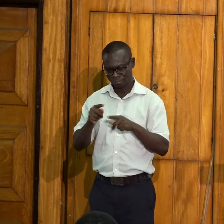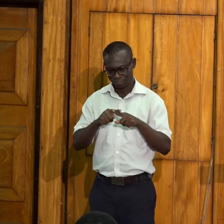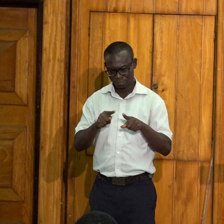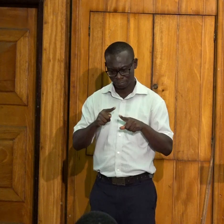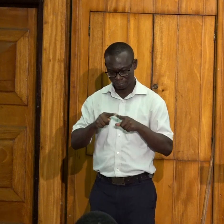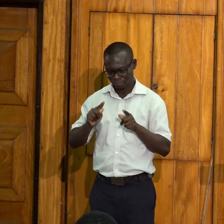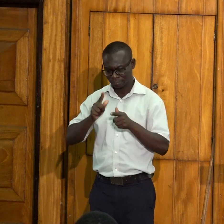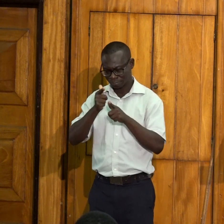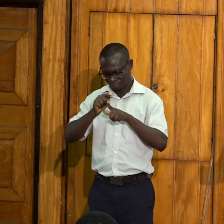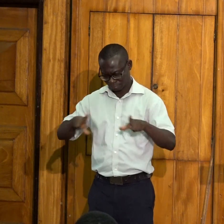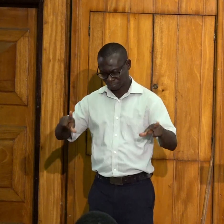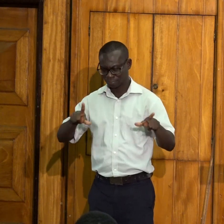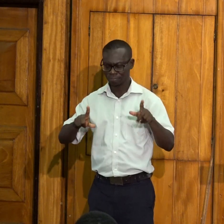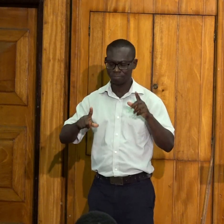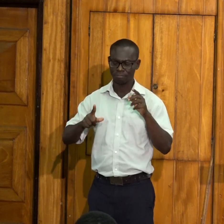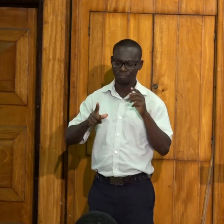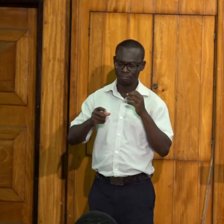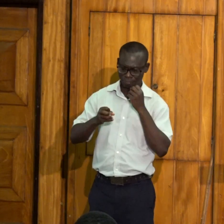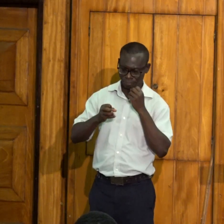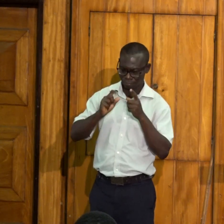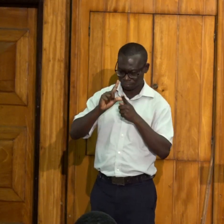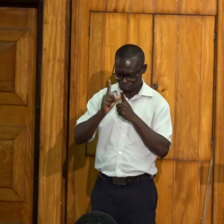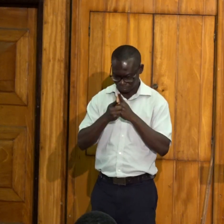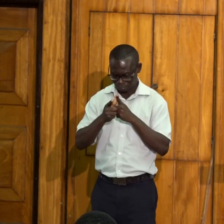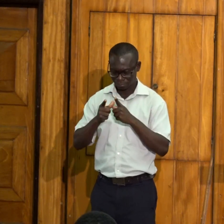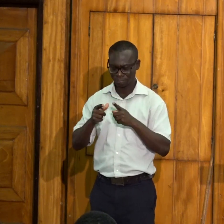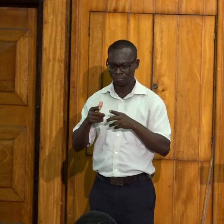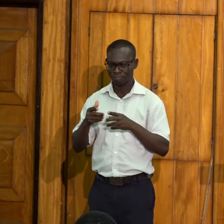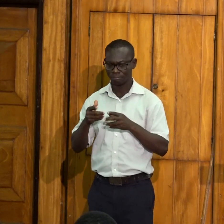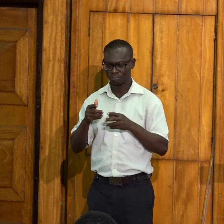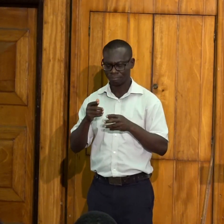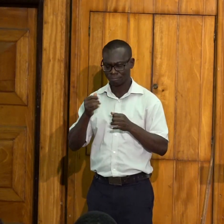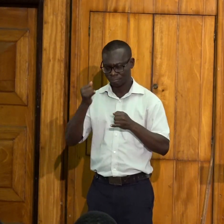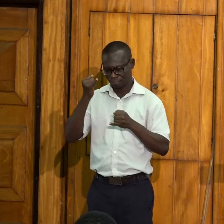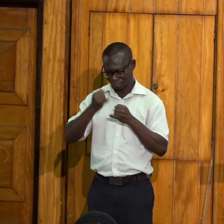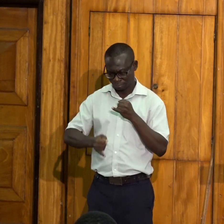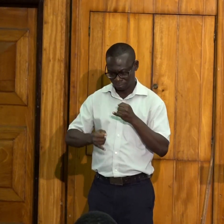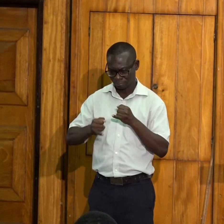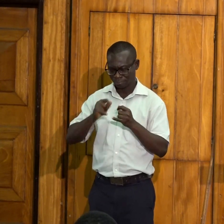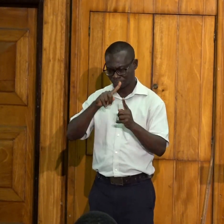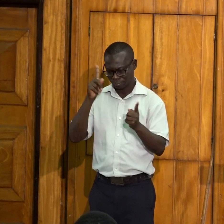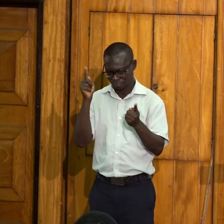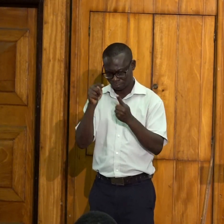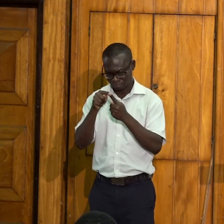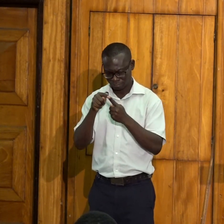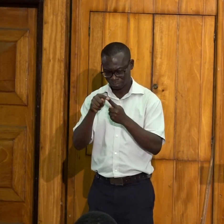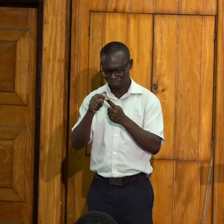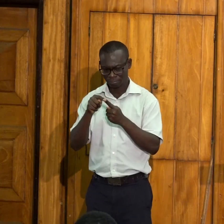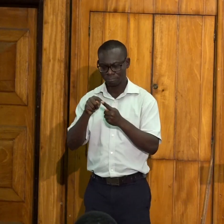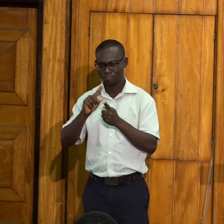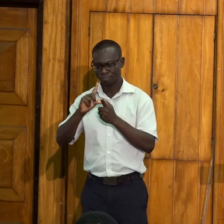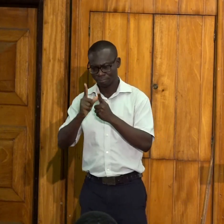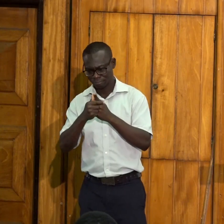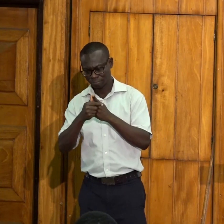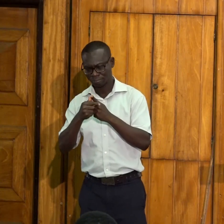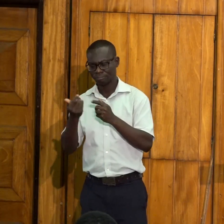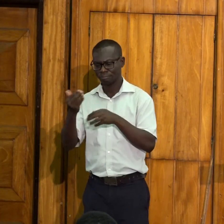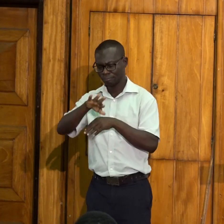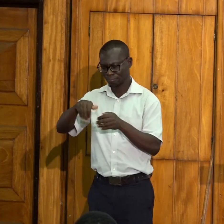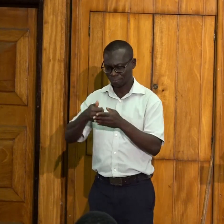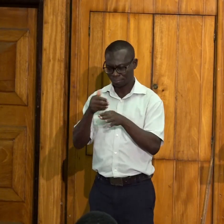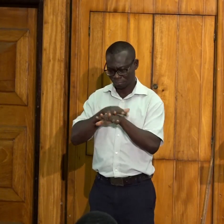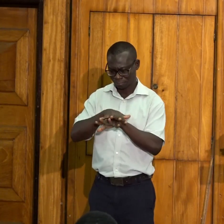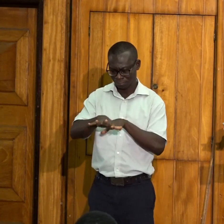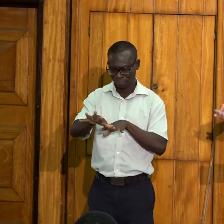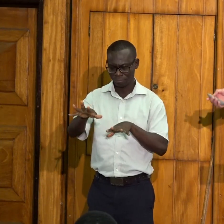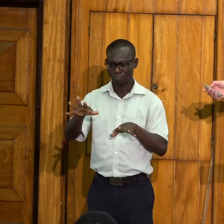and that is in process at the moment. And that is the final point, that tools need to be ready for localization and integration into national